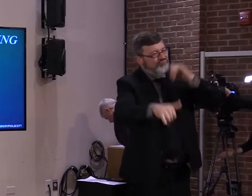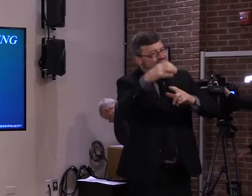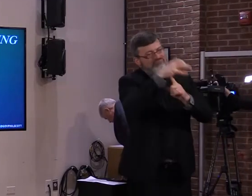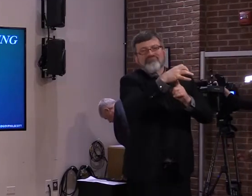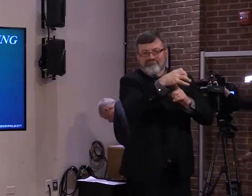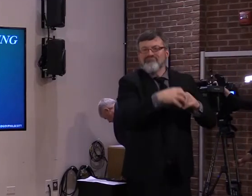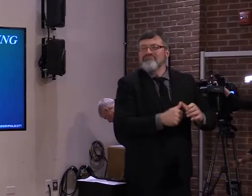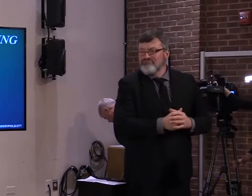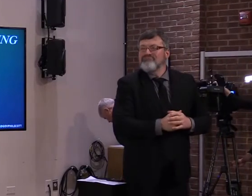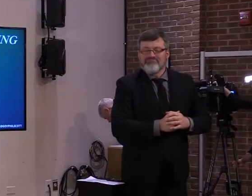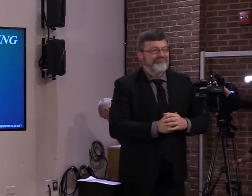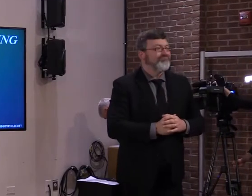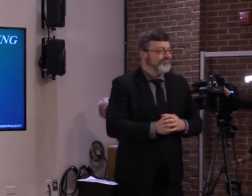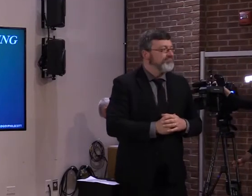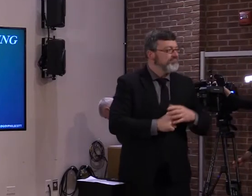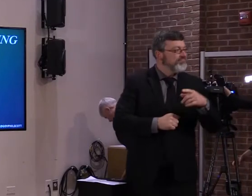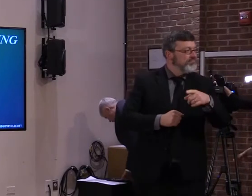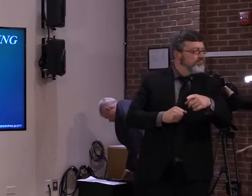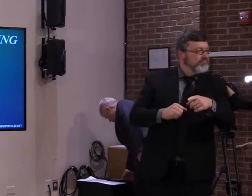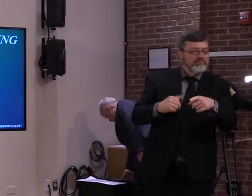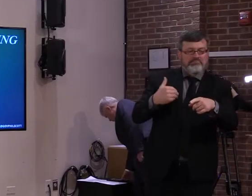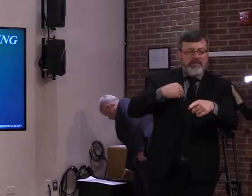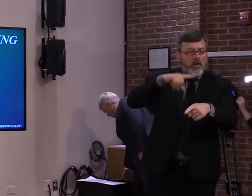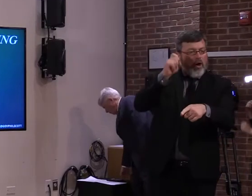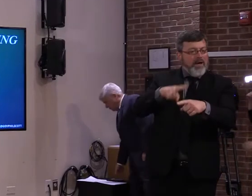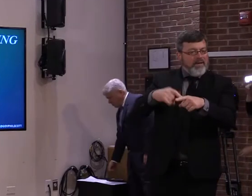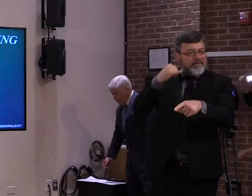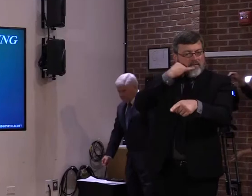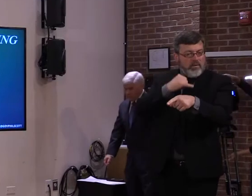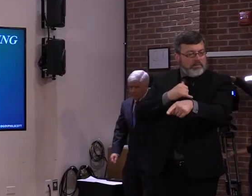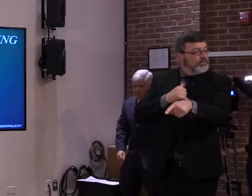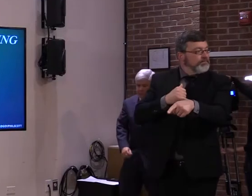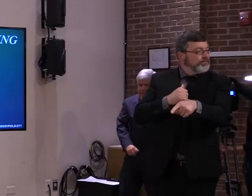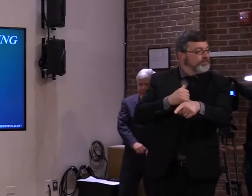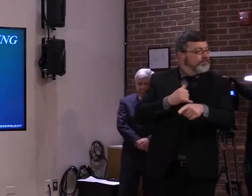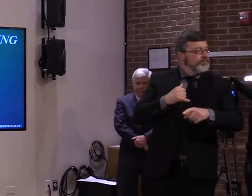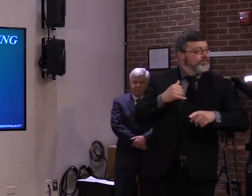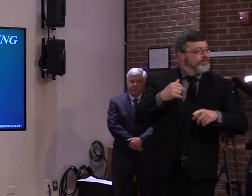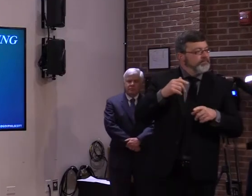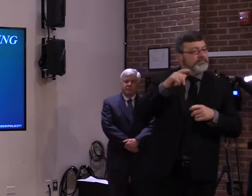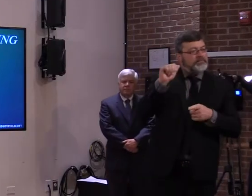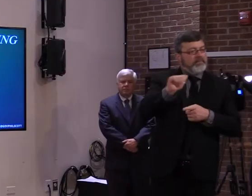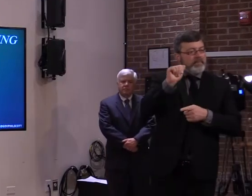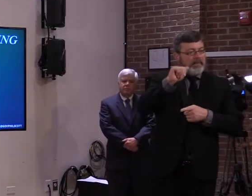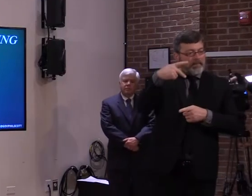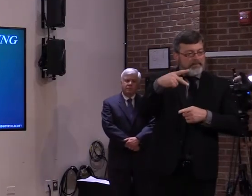All right, we will go to the phones now, starting with Lisa Rafke, the Associated Press.